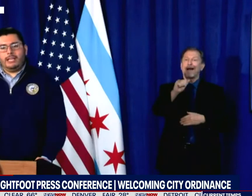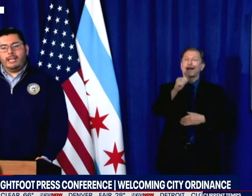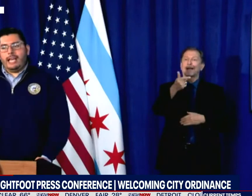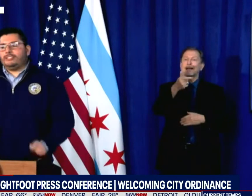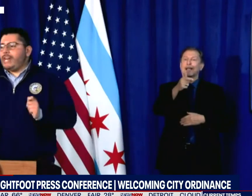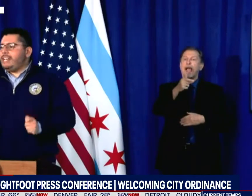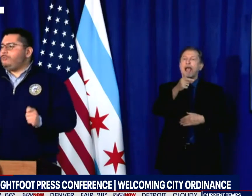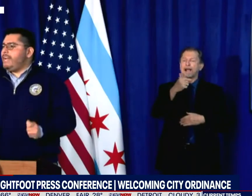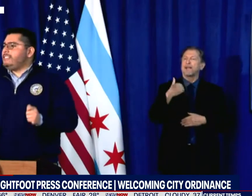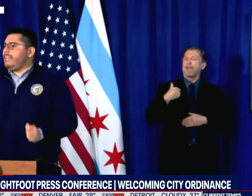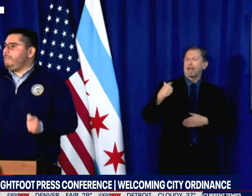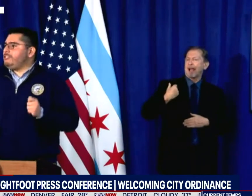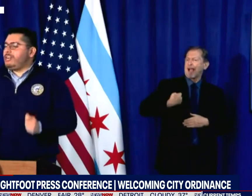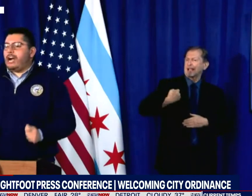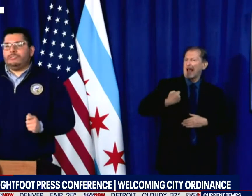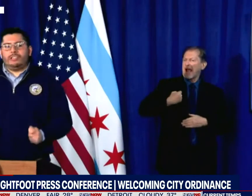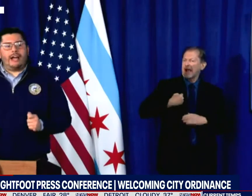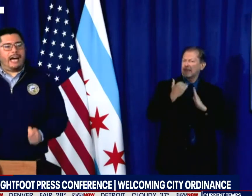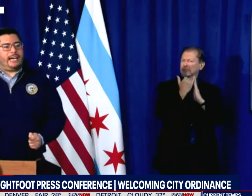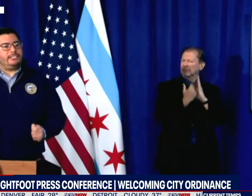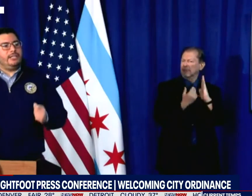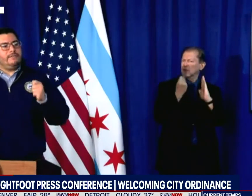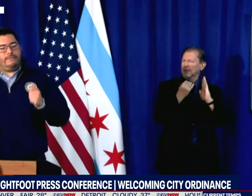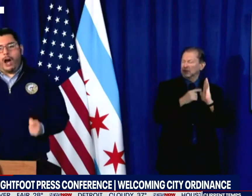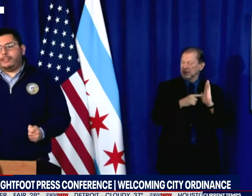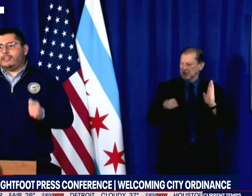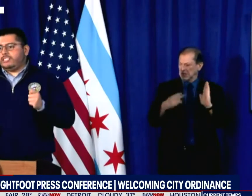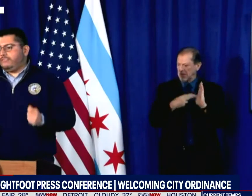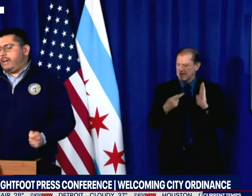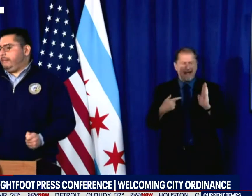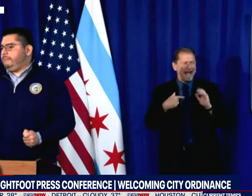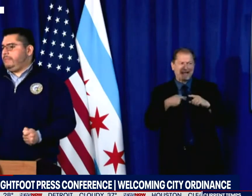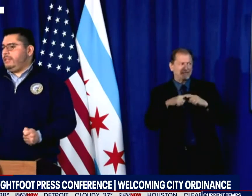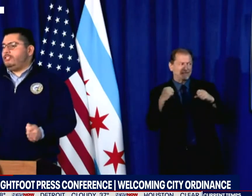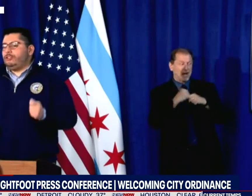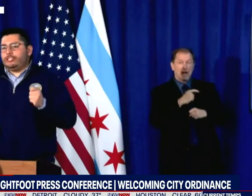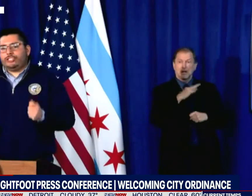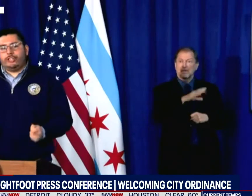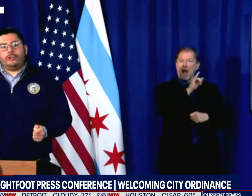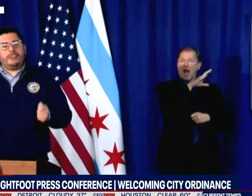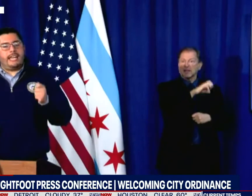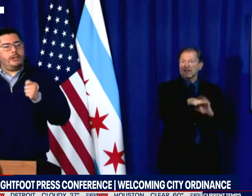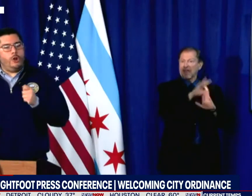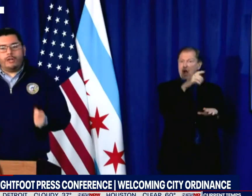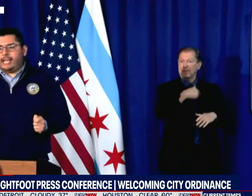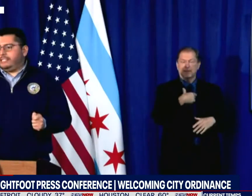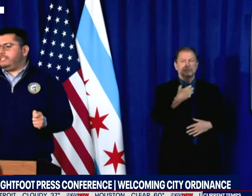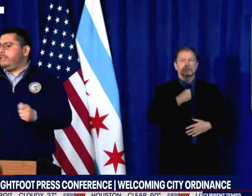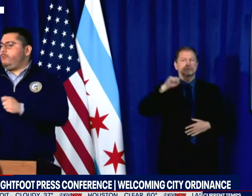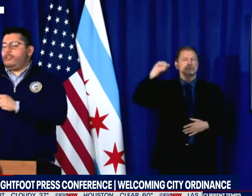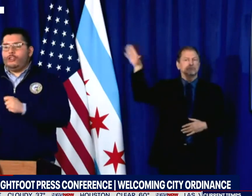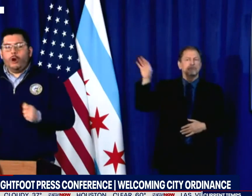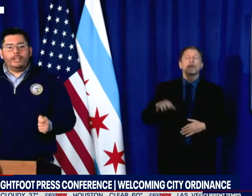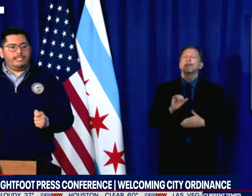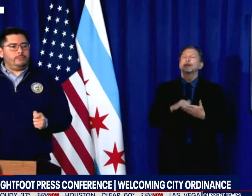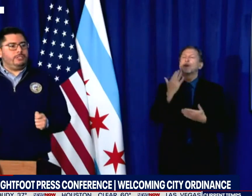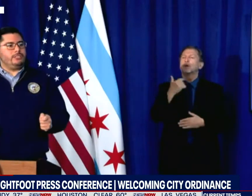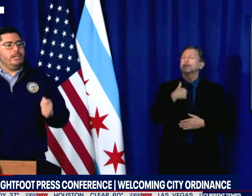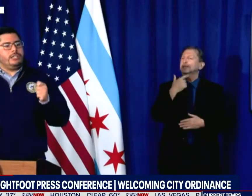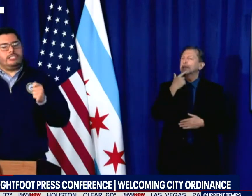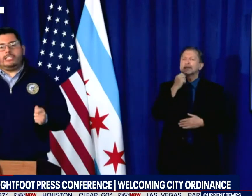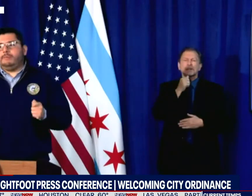list. And so that is why undocumented Chicagoans and their allies fought this fight to ensure that in no case with